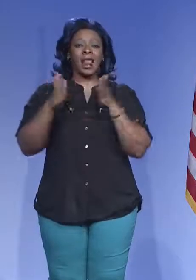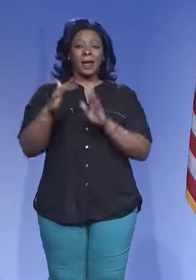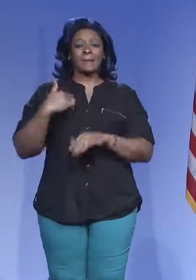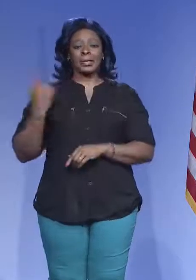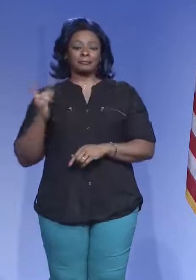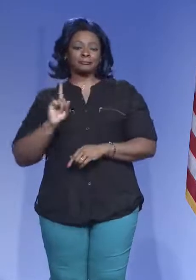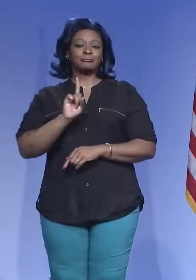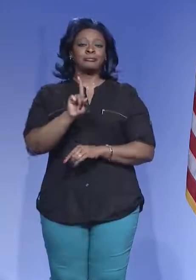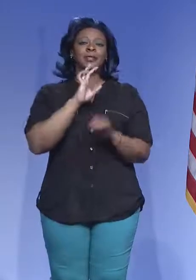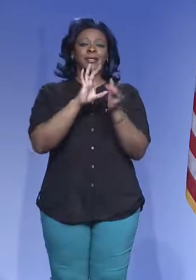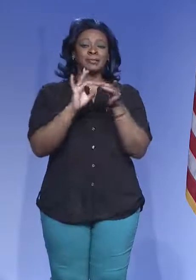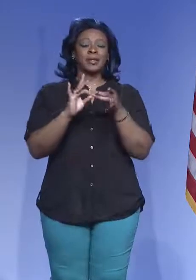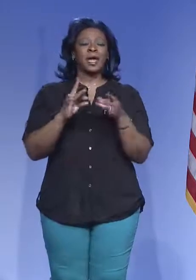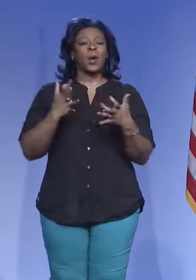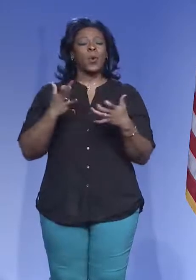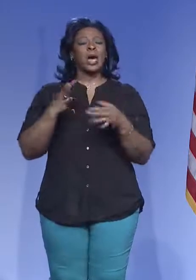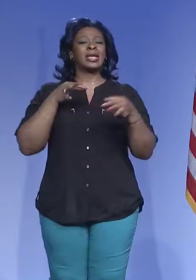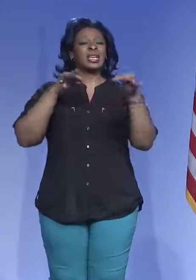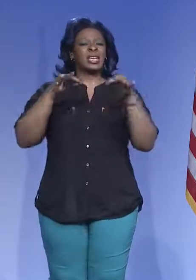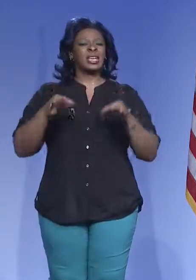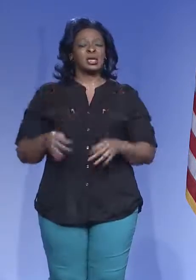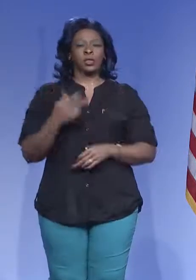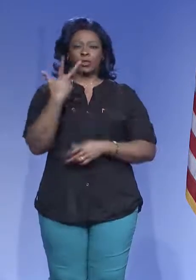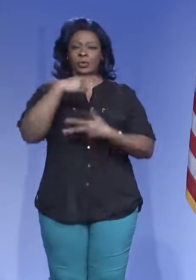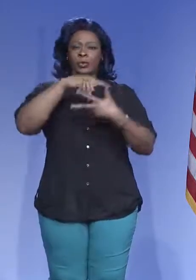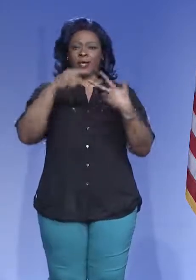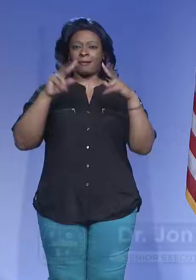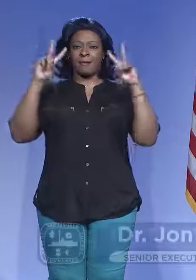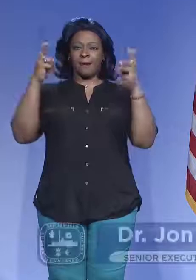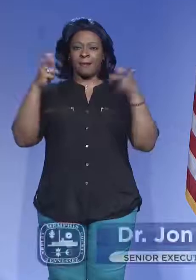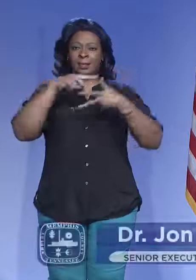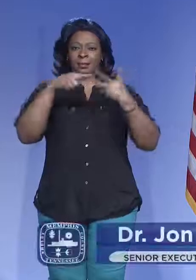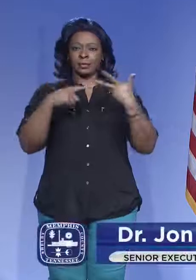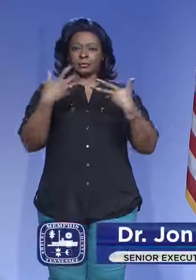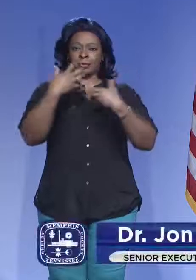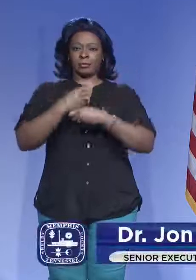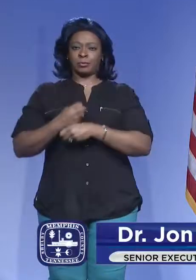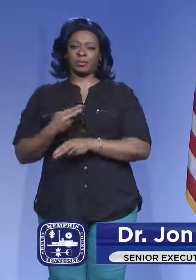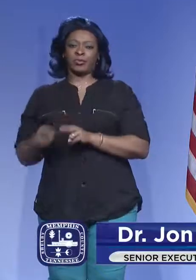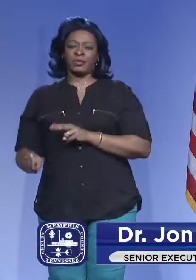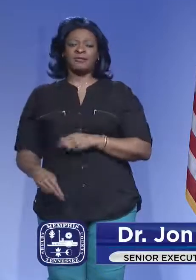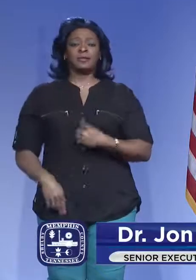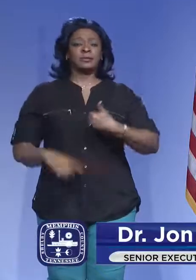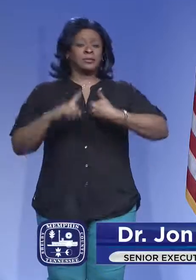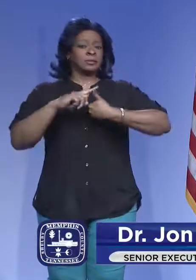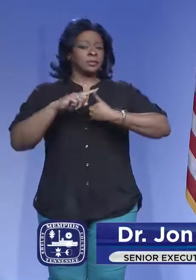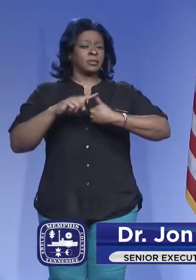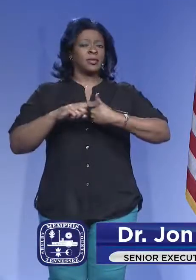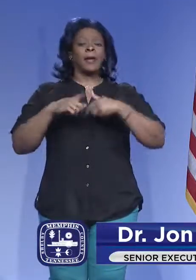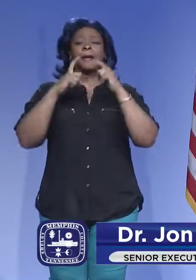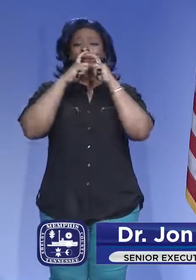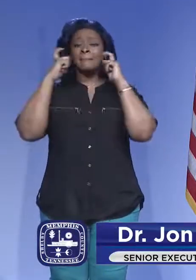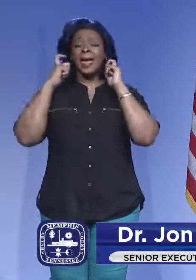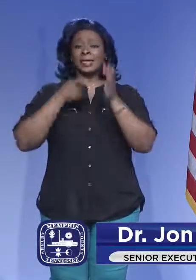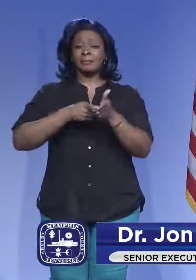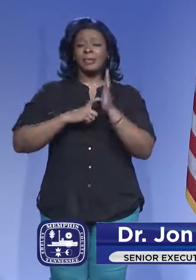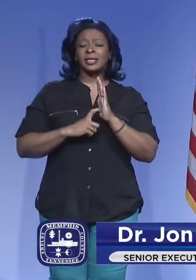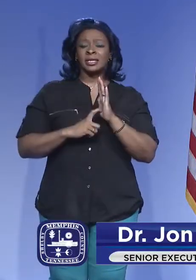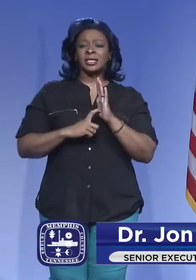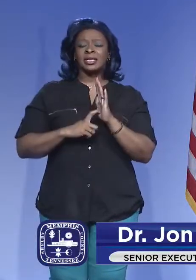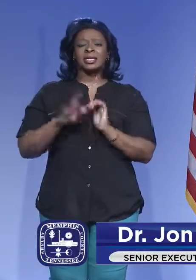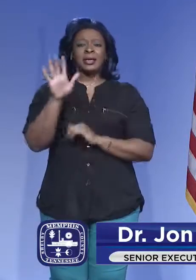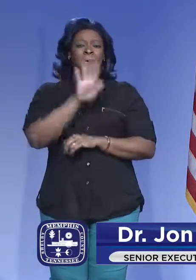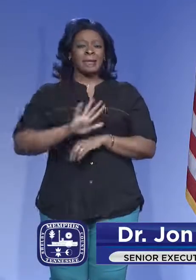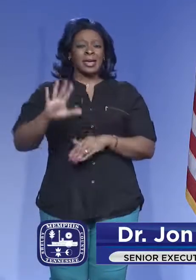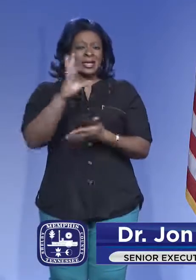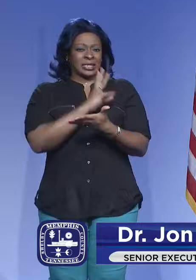few words. I'd like to touch on three different topics very briefly today. The first is the mask mandate. For about